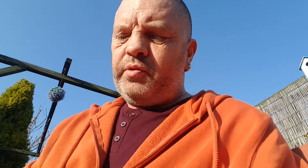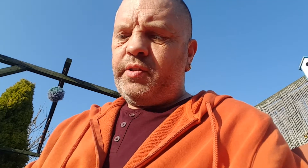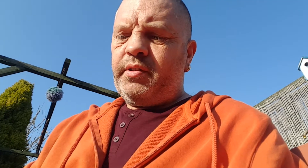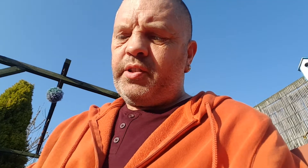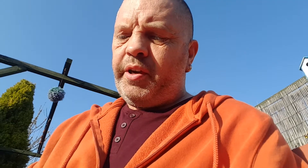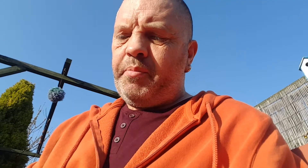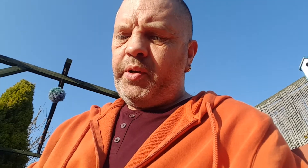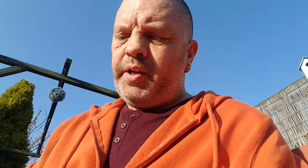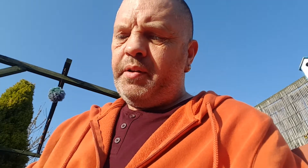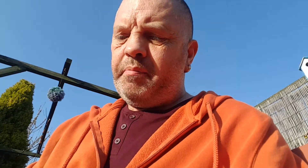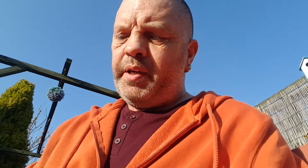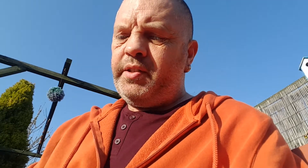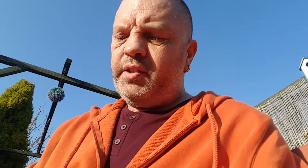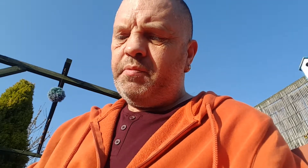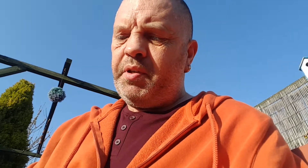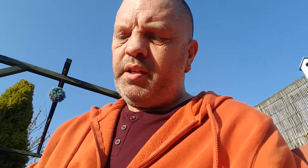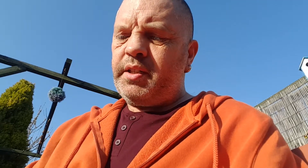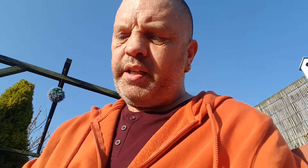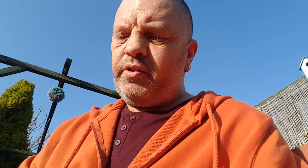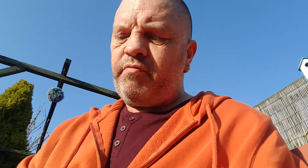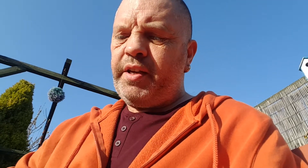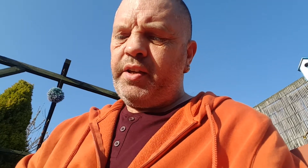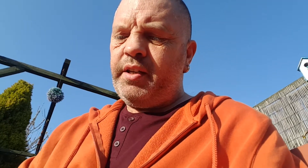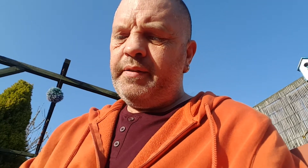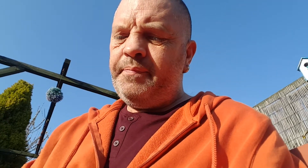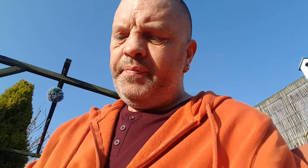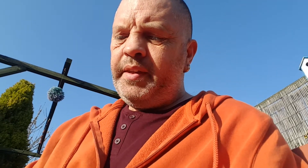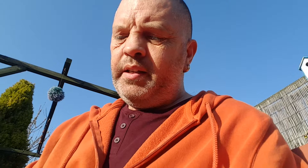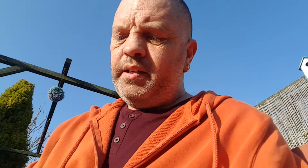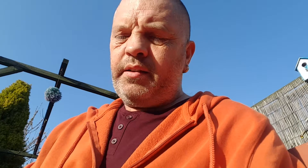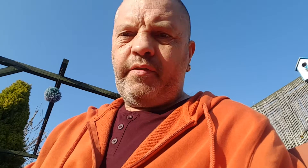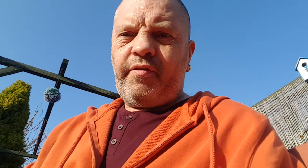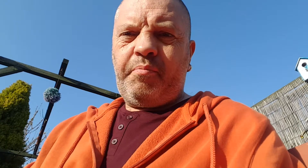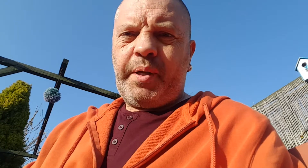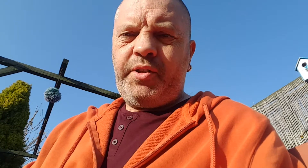licensed Steinberger basses, because then it will render a different bass